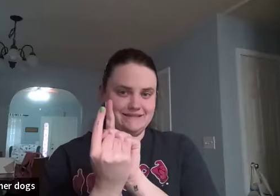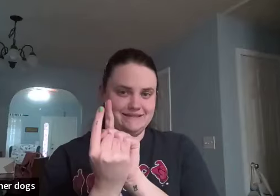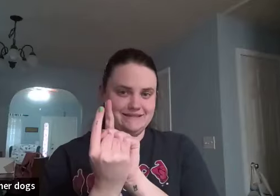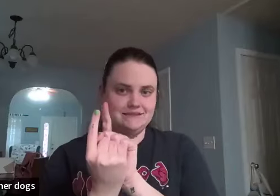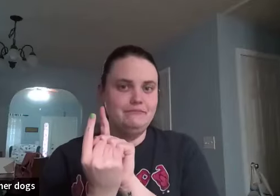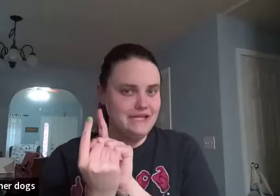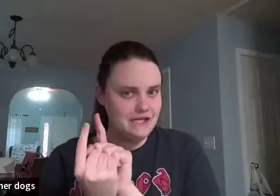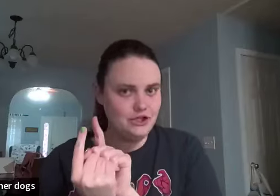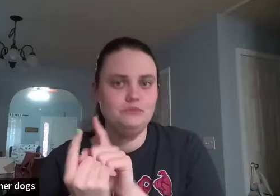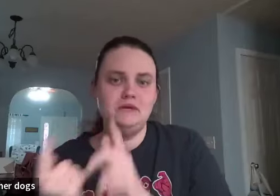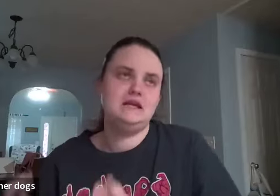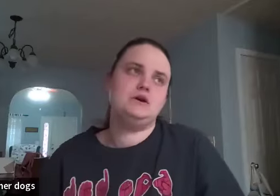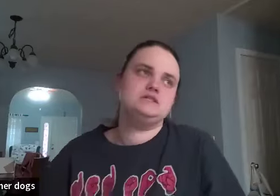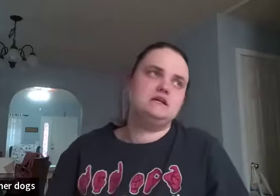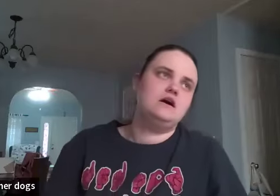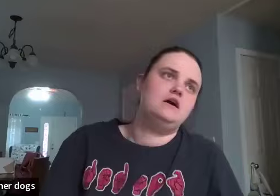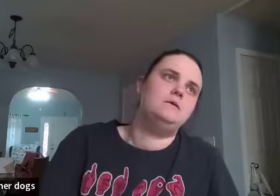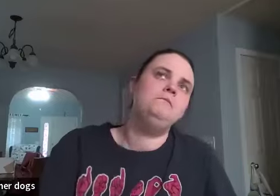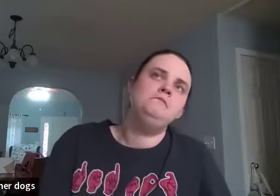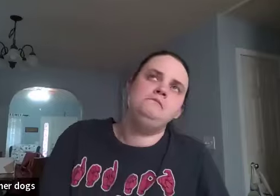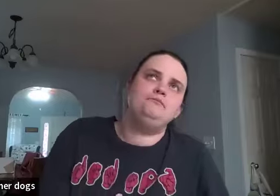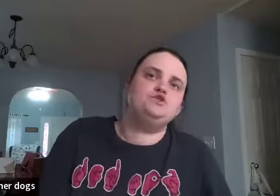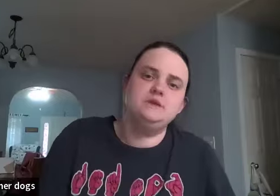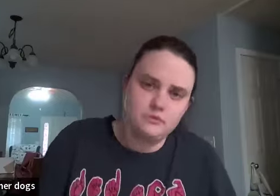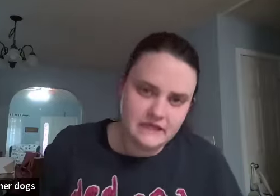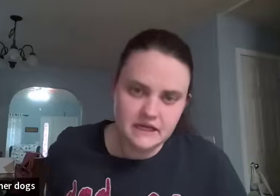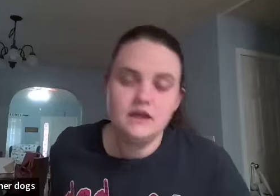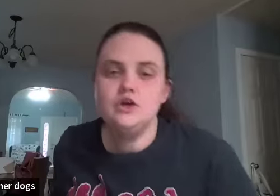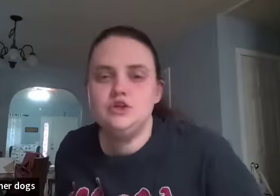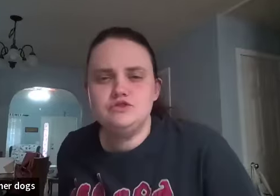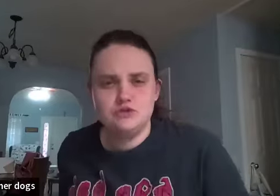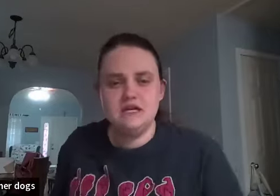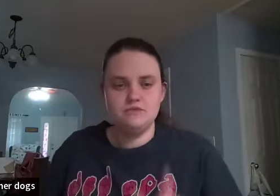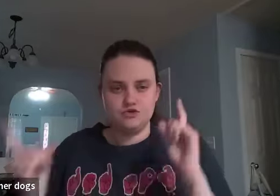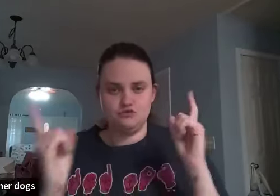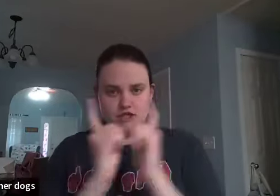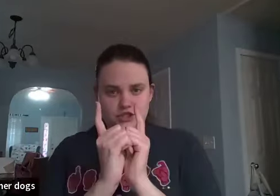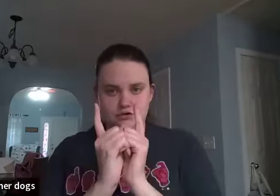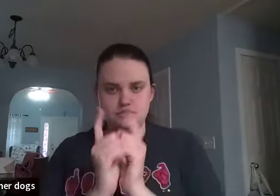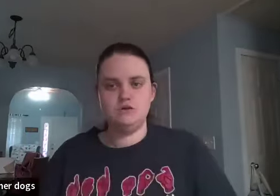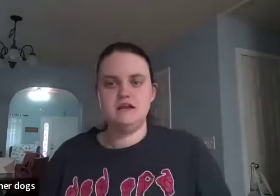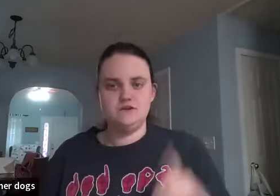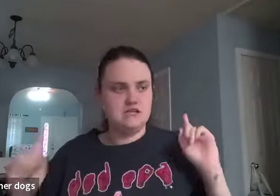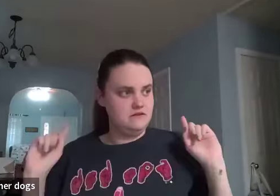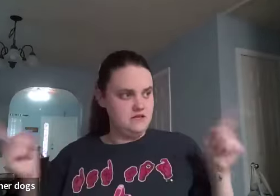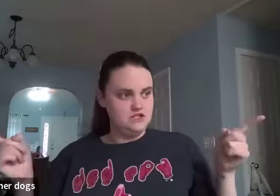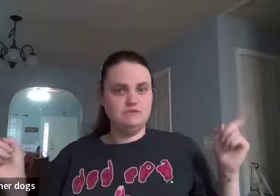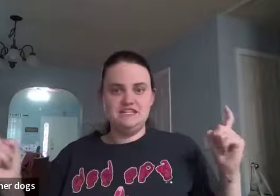meet, meeting you, meeting a person, two people meeting, you do keep those directional. So like if you're saying these two need